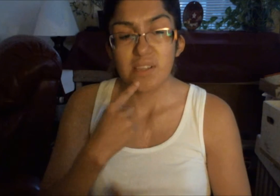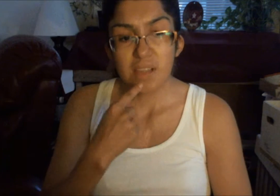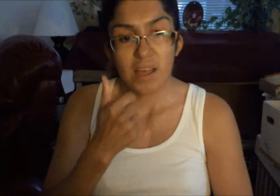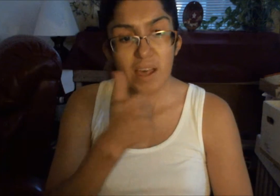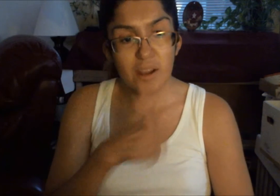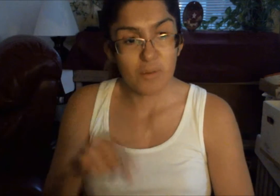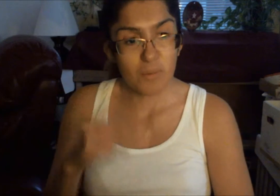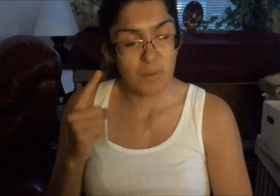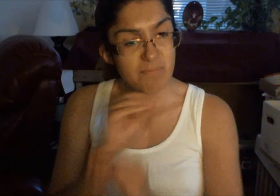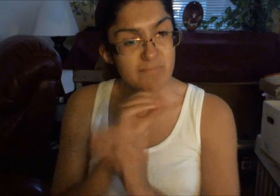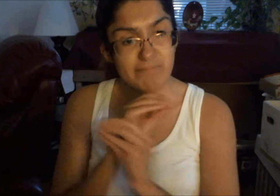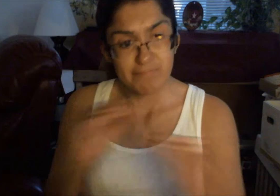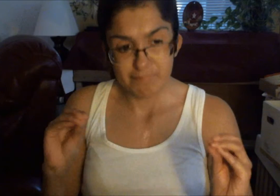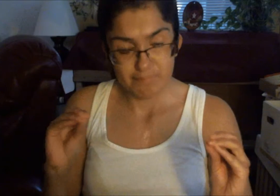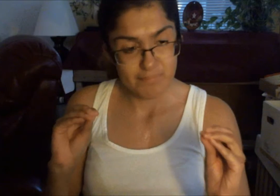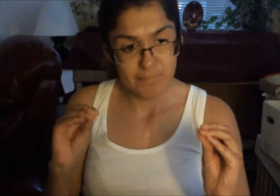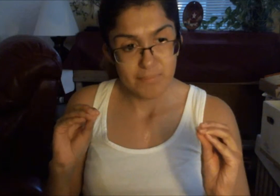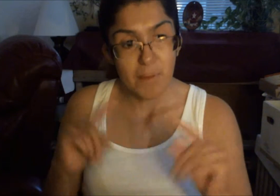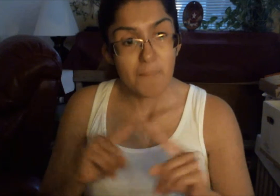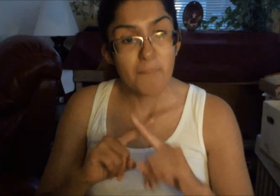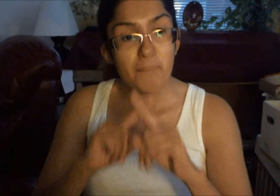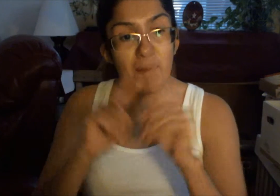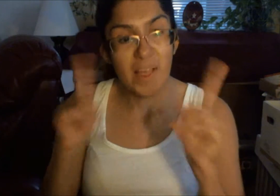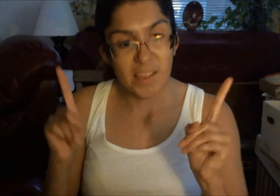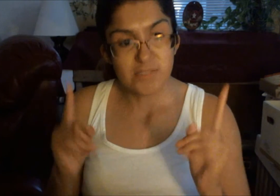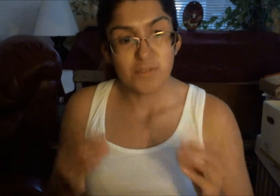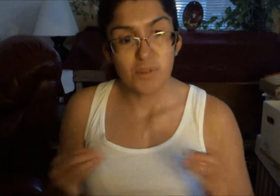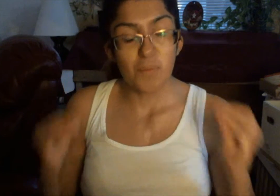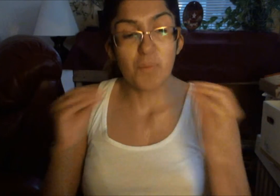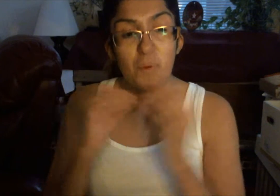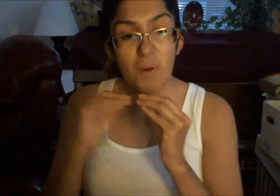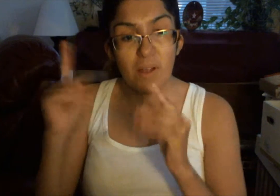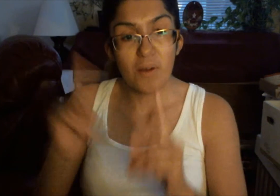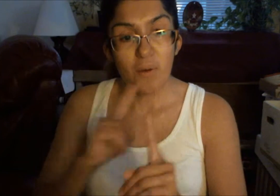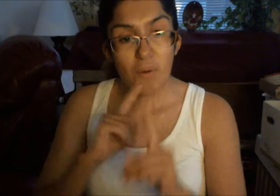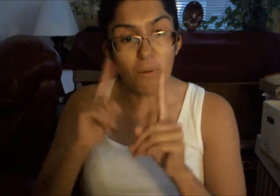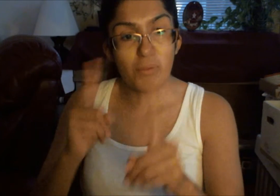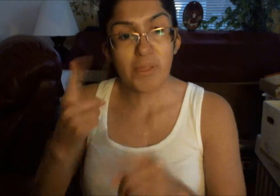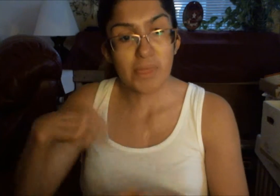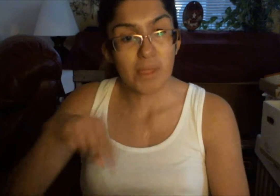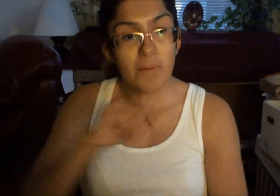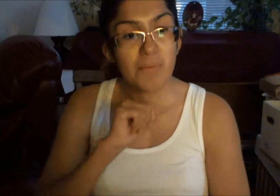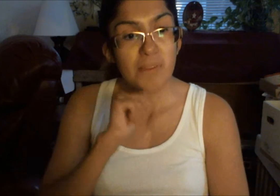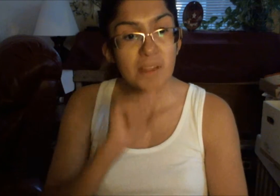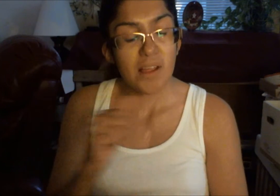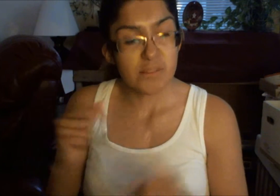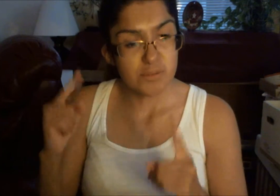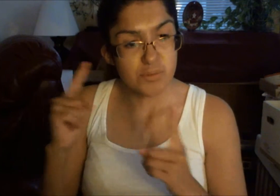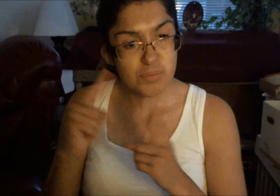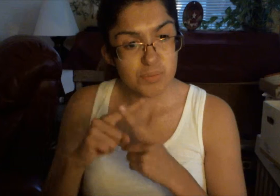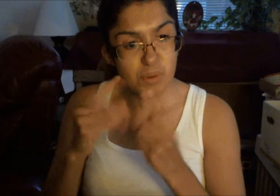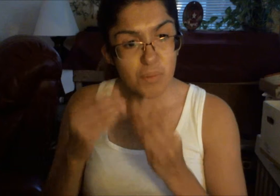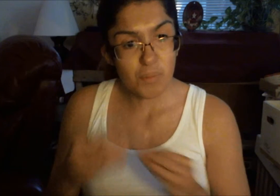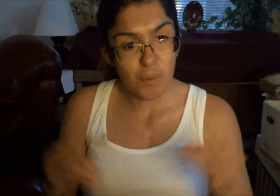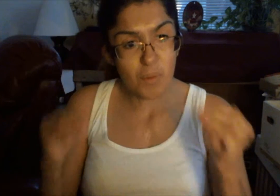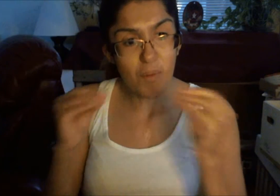Something smells delicious. I got my angle breakfast sandwich. It's sweet, it's savory, it's in your microwave.